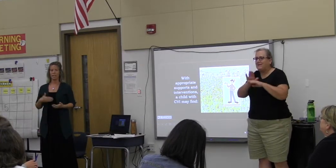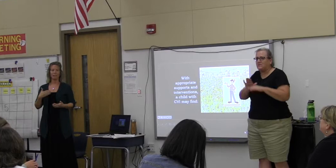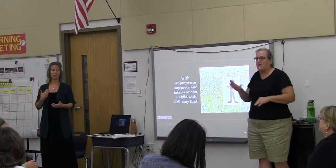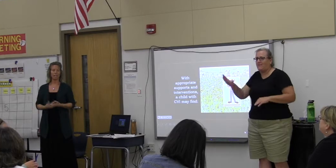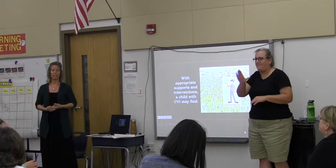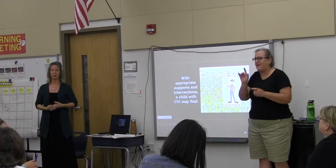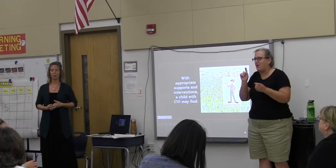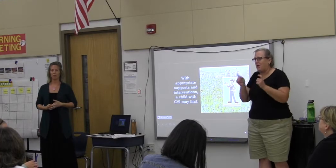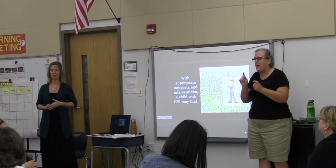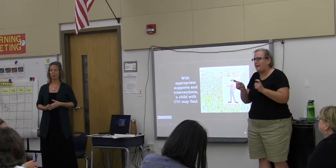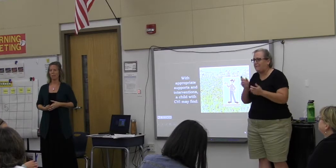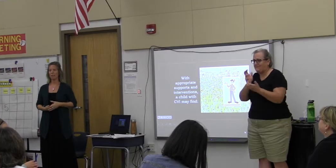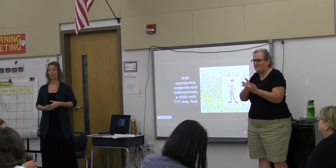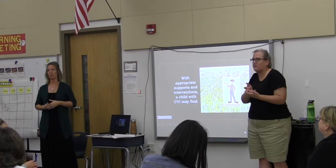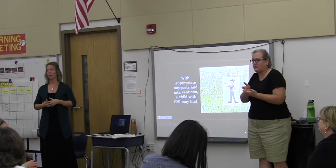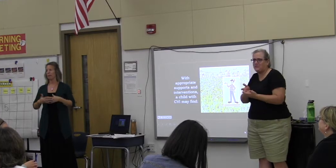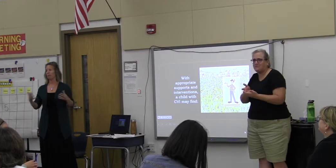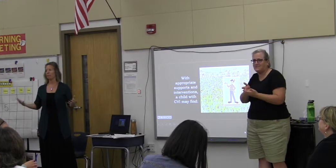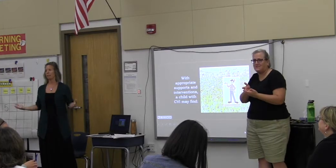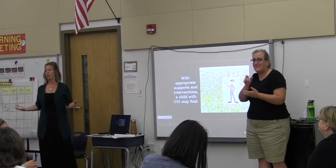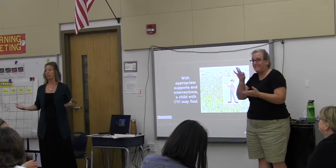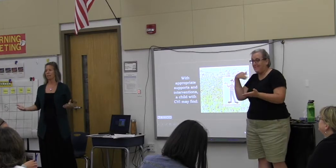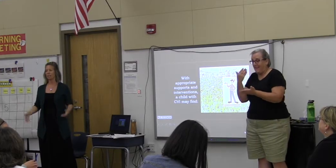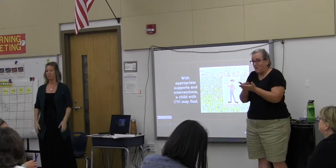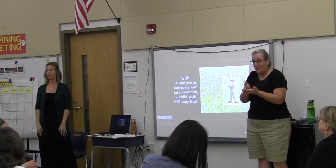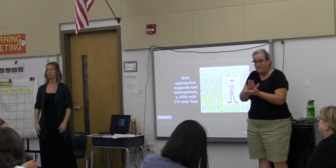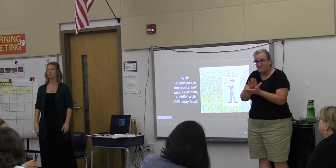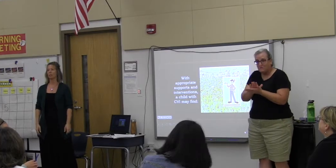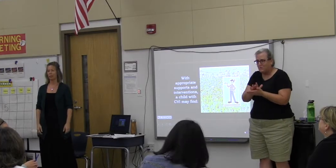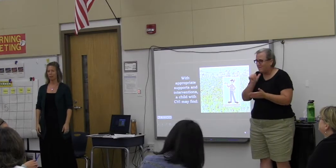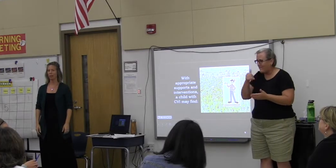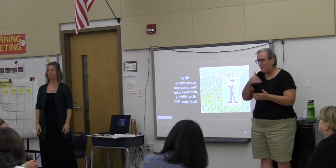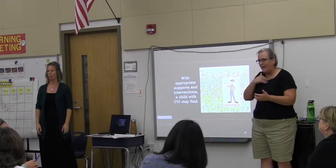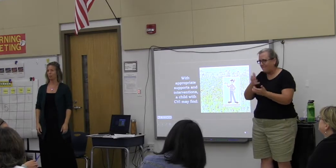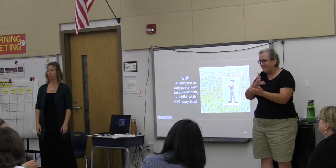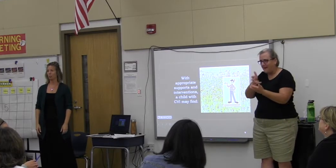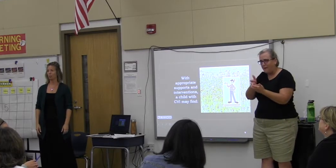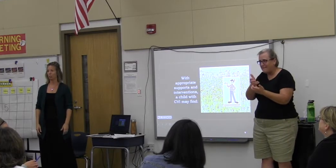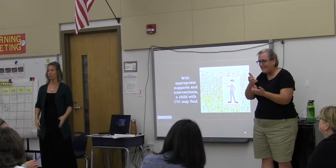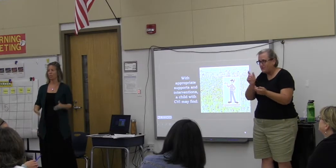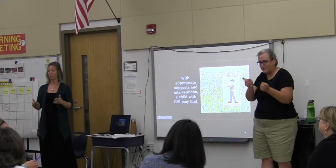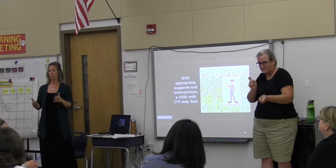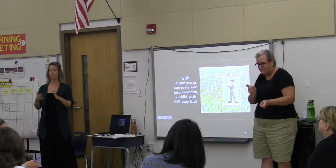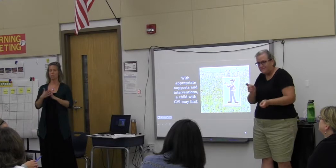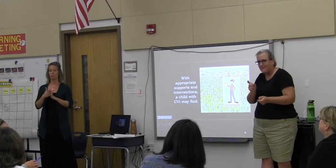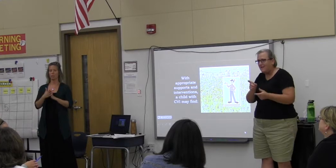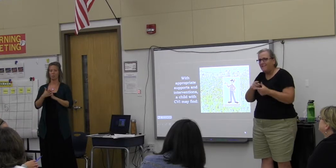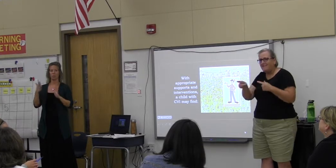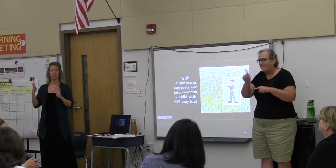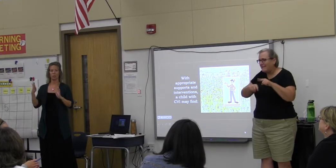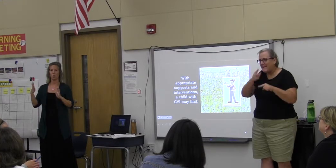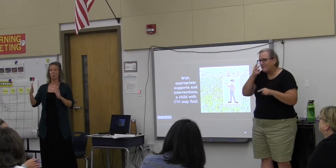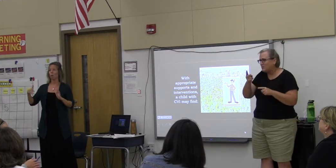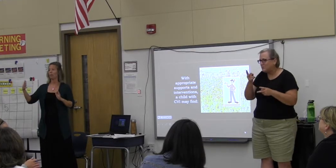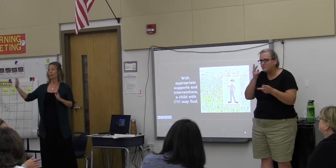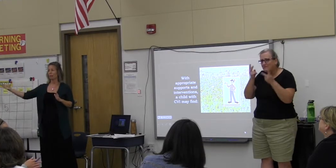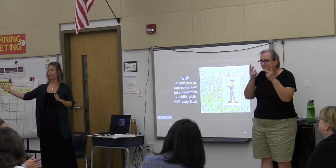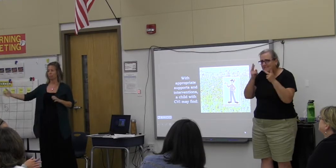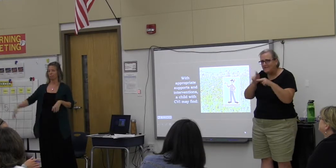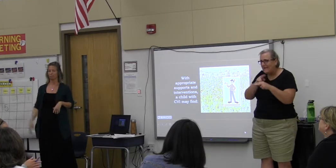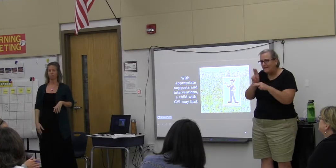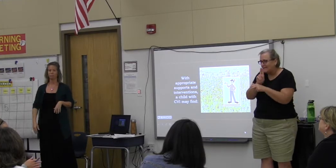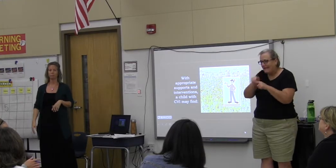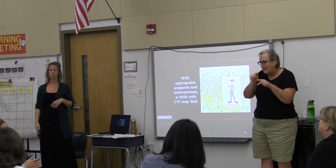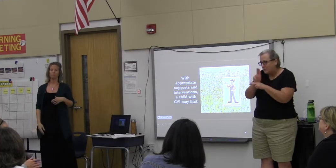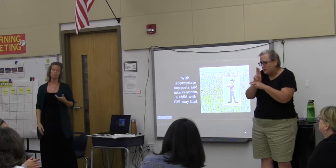place. If they get here to school and they don't have any of the accommodations, they're not going to be able to use their vision, and there's a good chance that their vision won't get